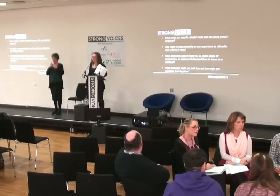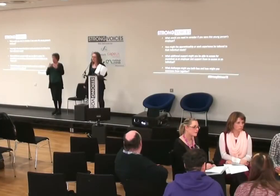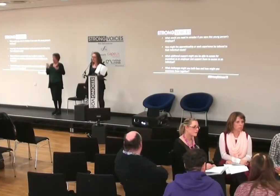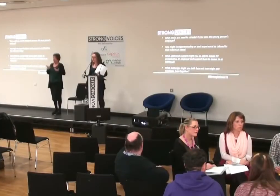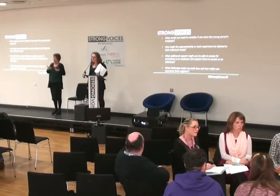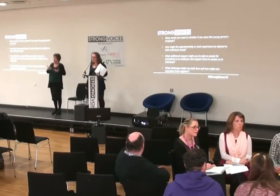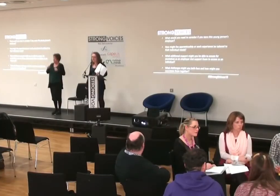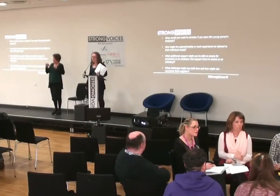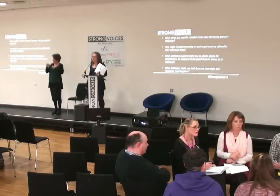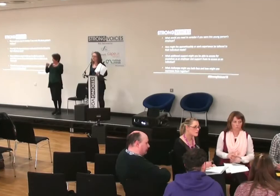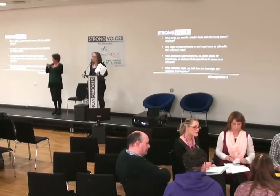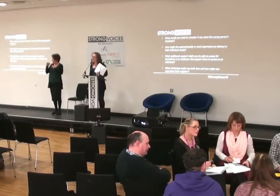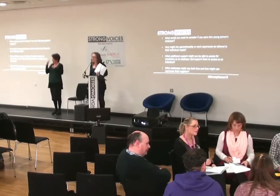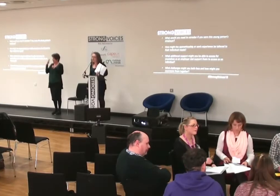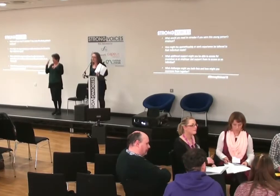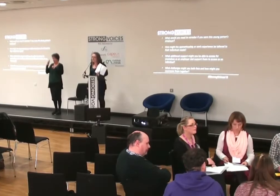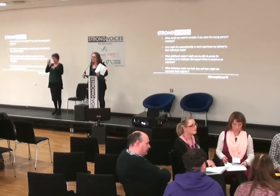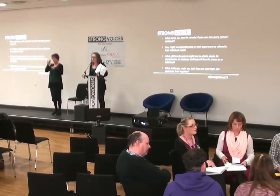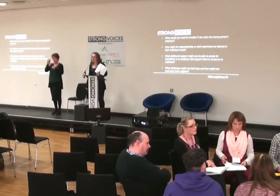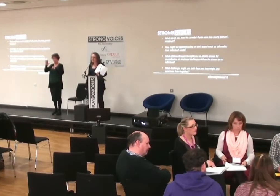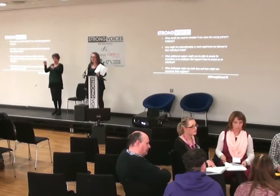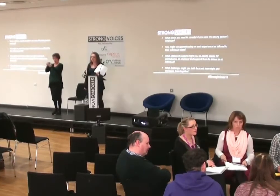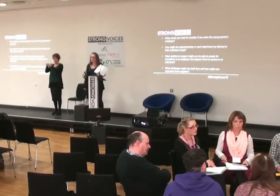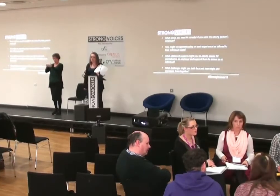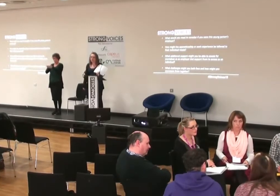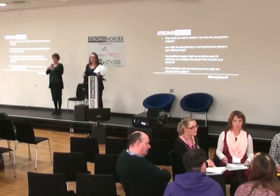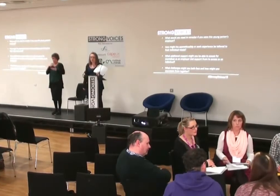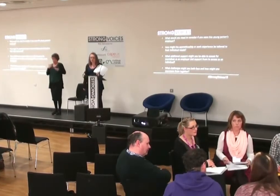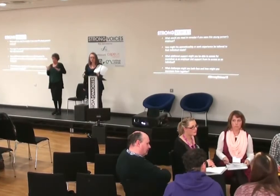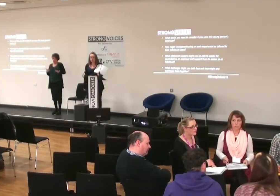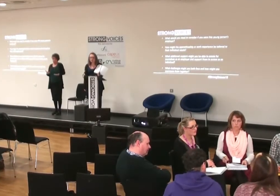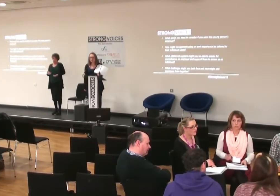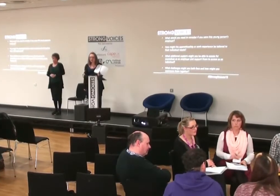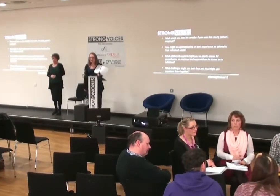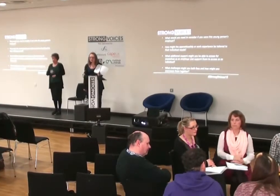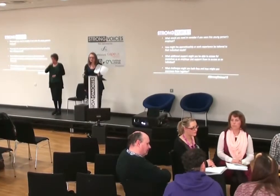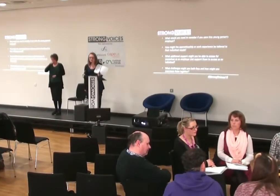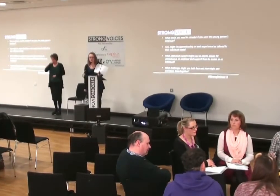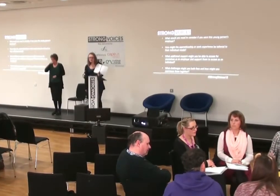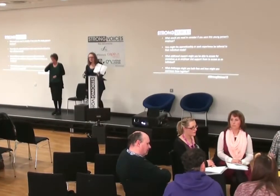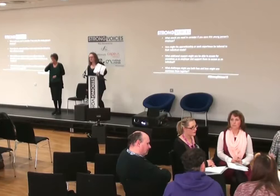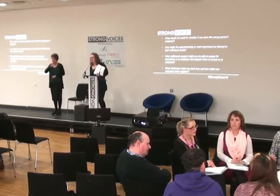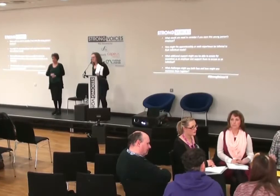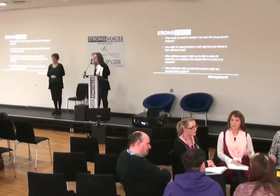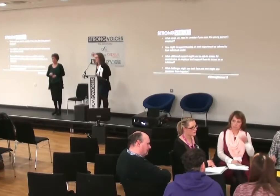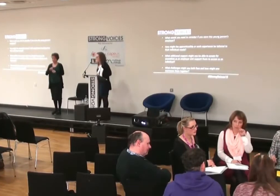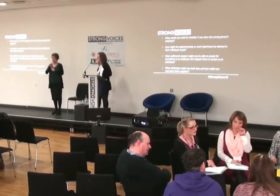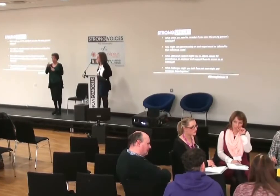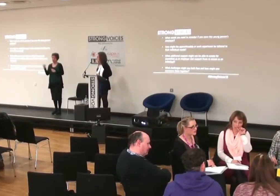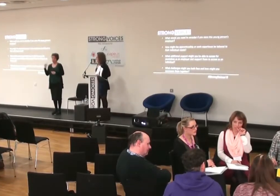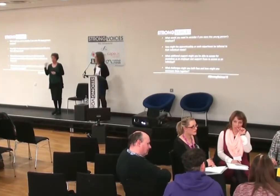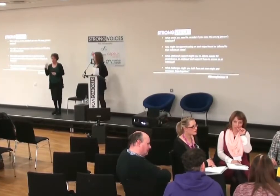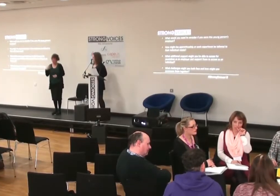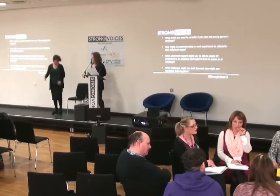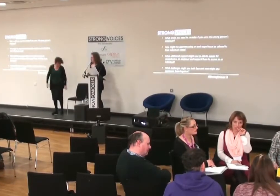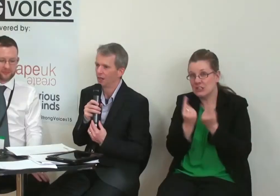you a little bit of a breather. So we'll leave you to think about some of the issues already raised,